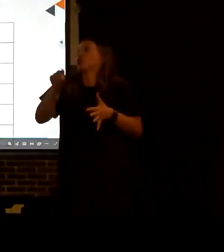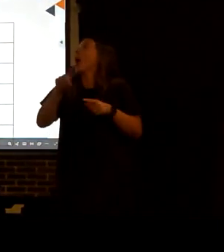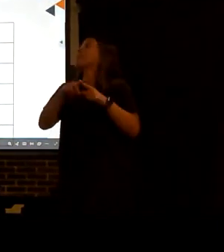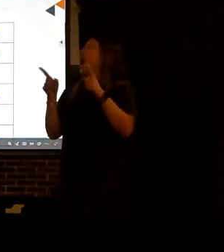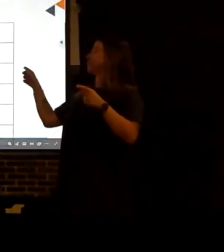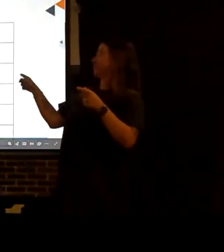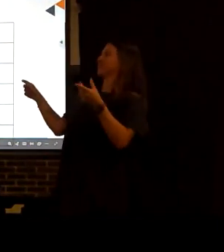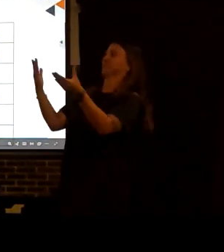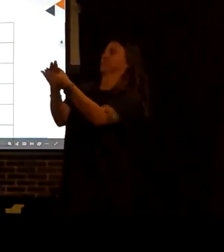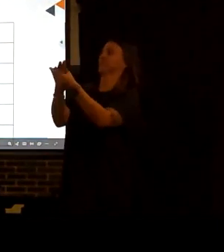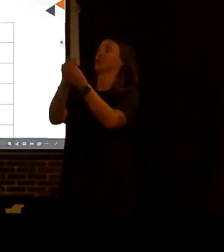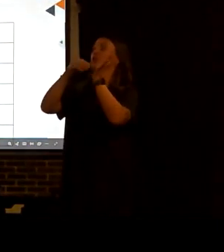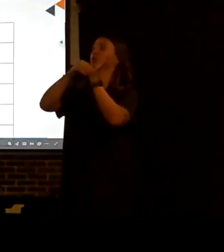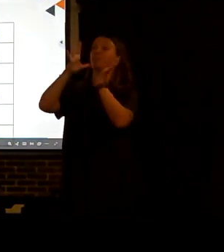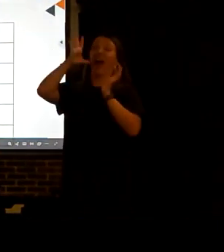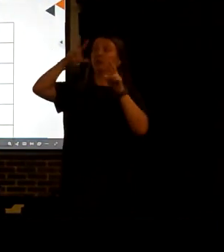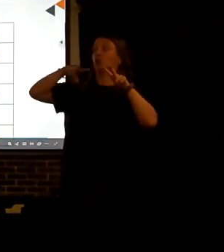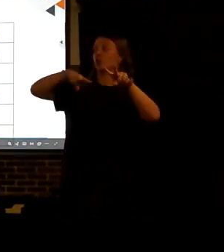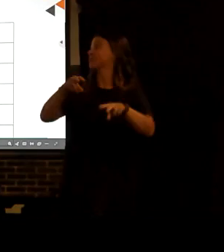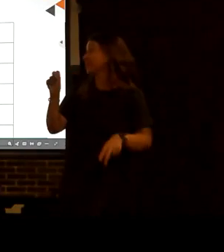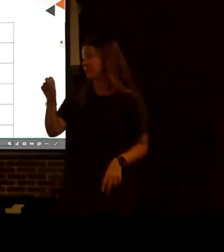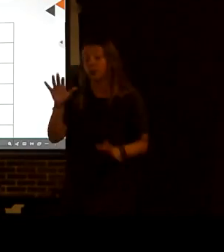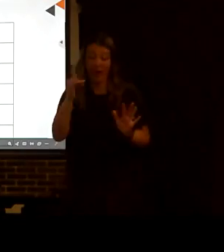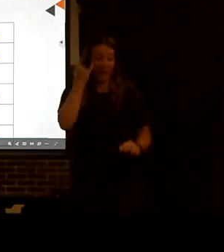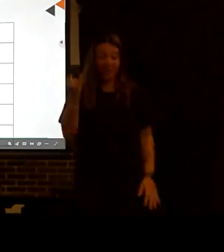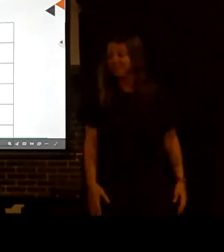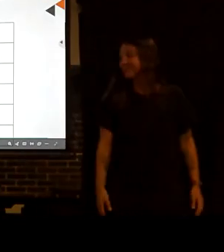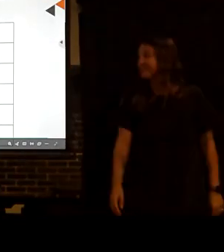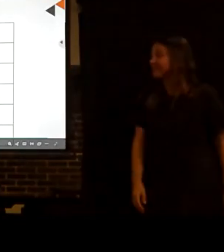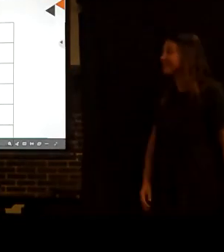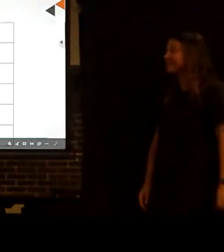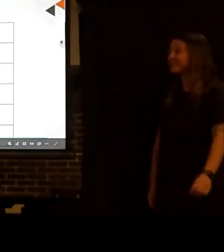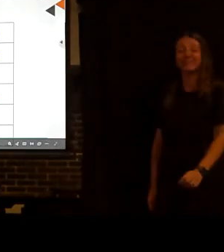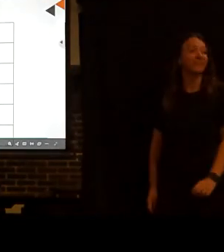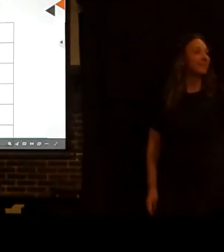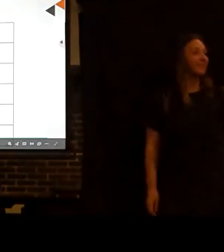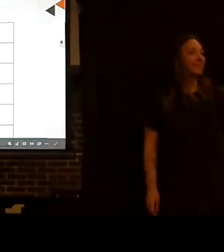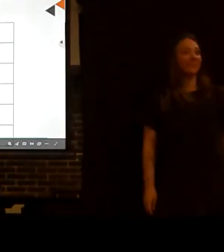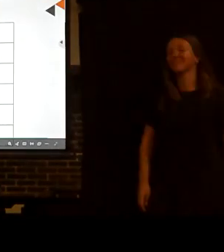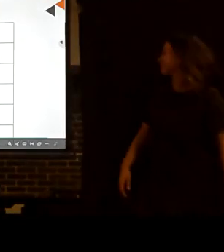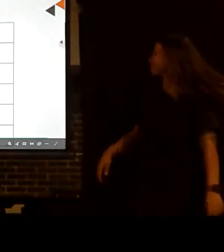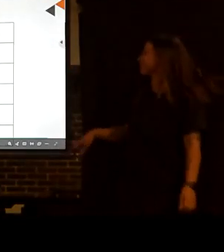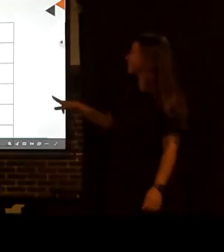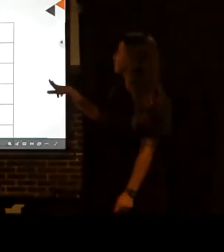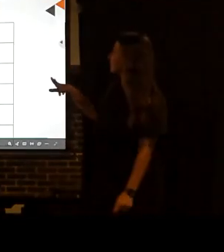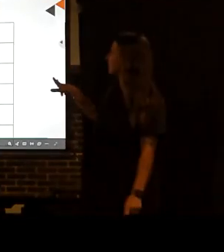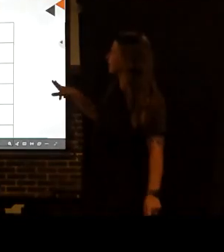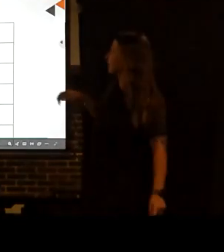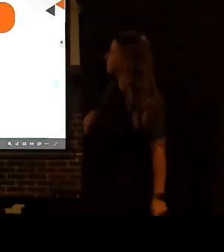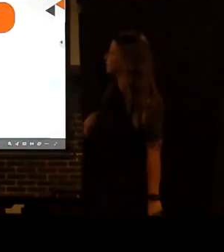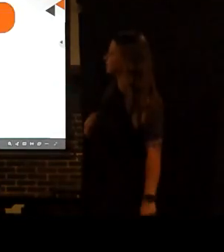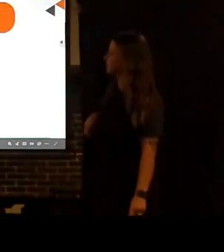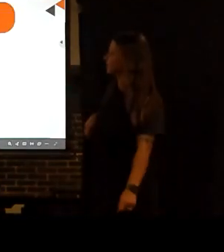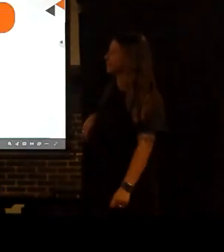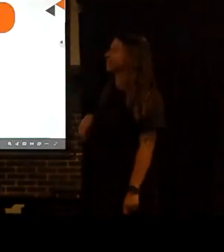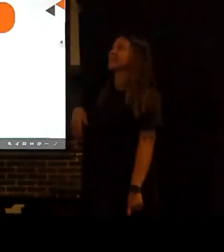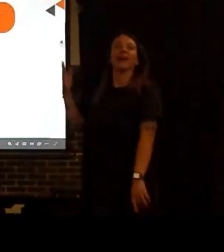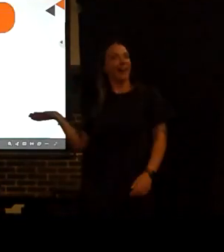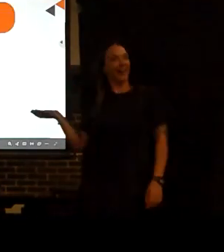13 points. They already do this, but this is a visual. And I think it's a great idea to make sure that the parents are getting eyes on